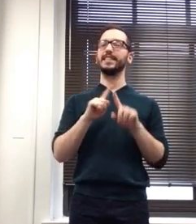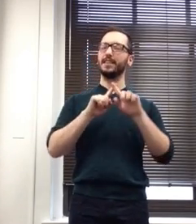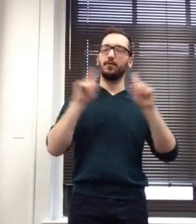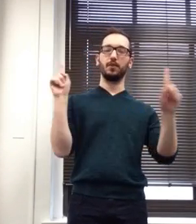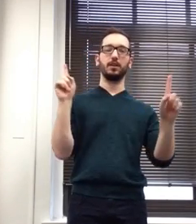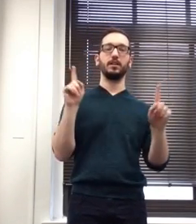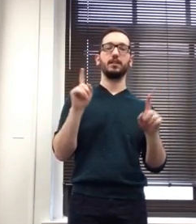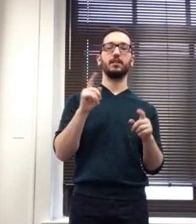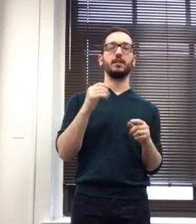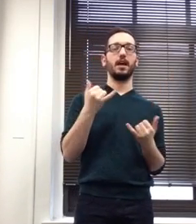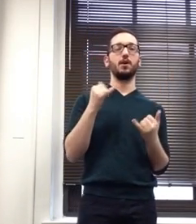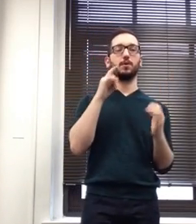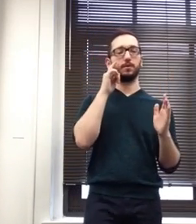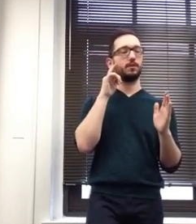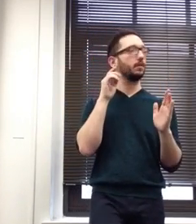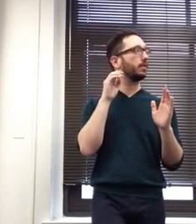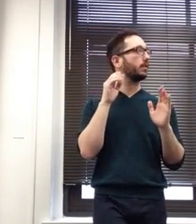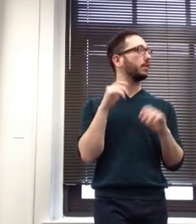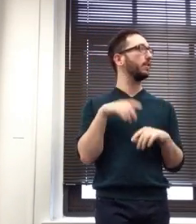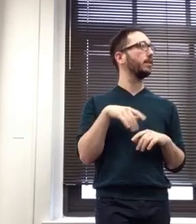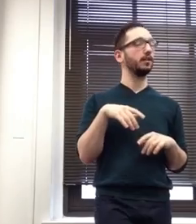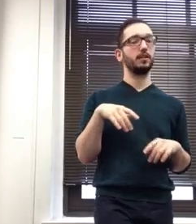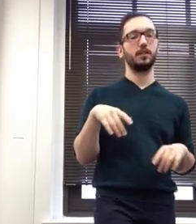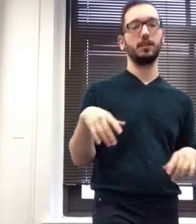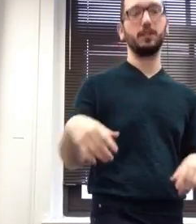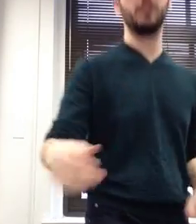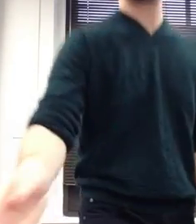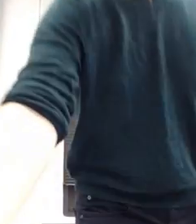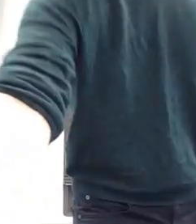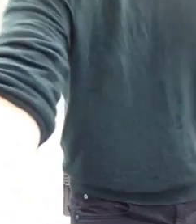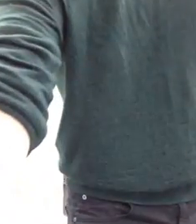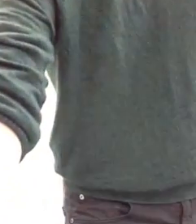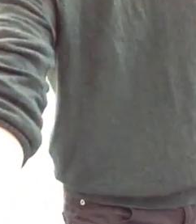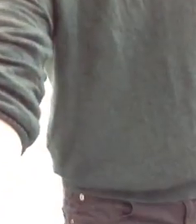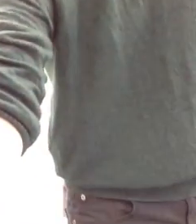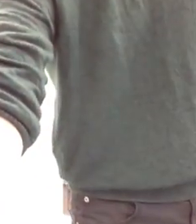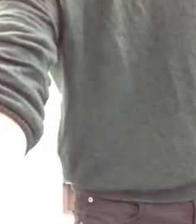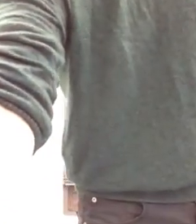Good. There is a